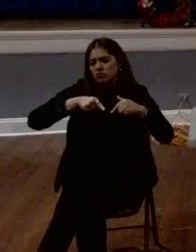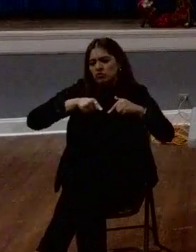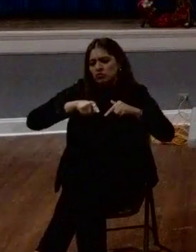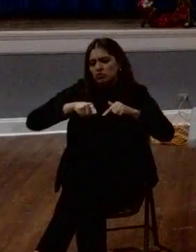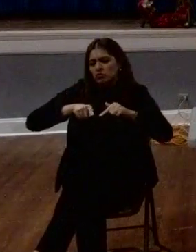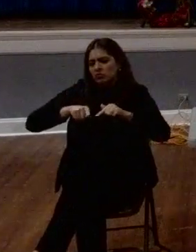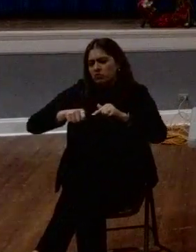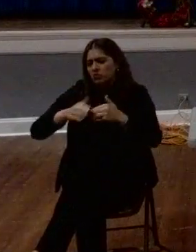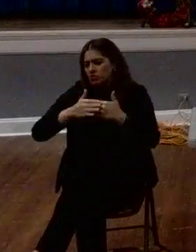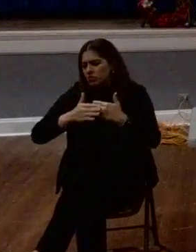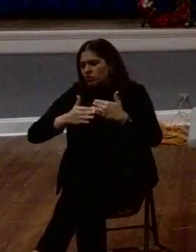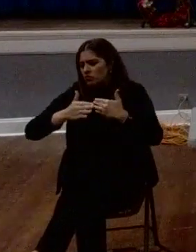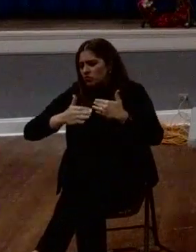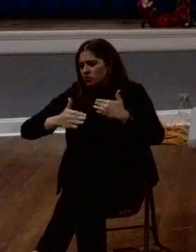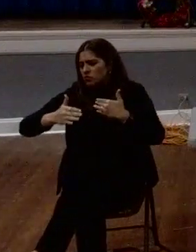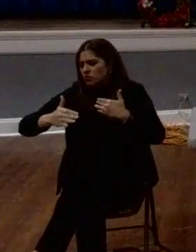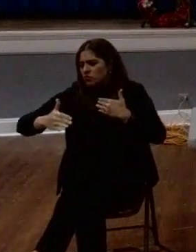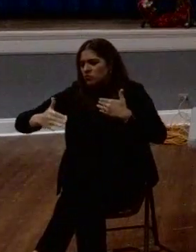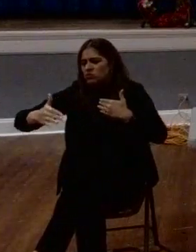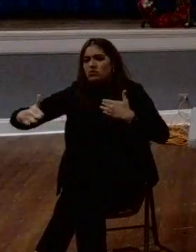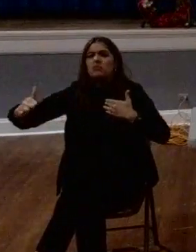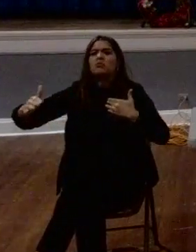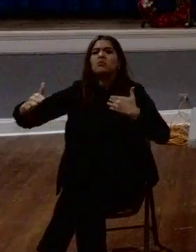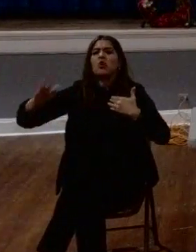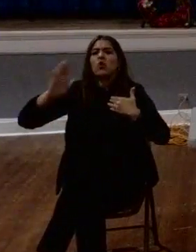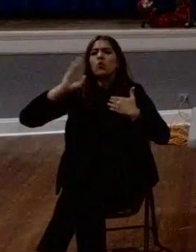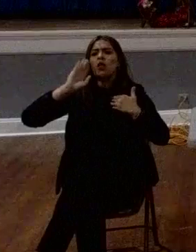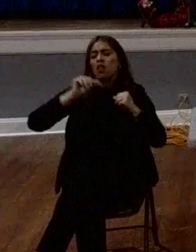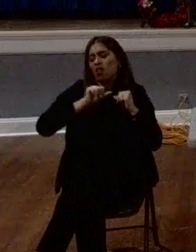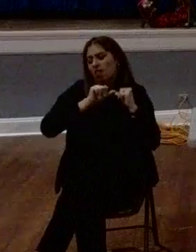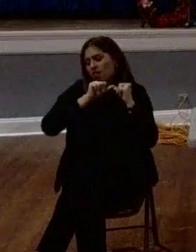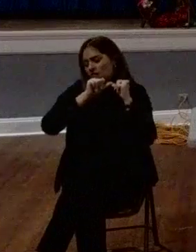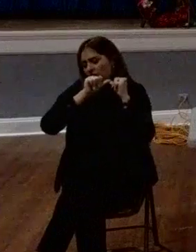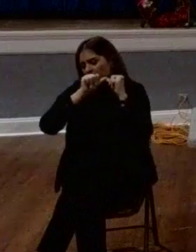is a World's Fair that stays in San Antonio.